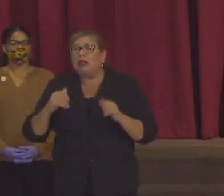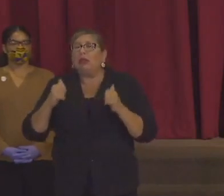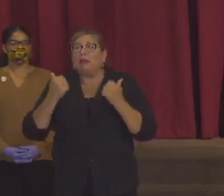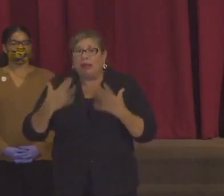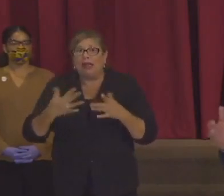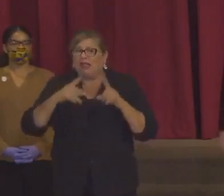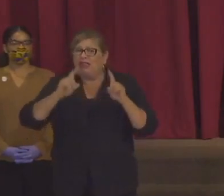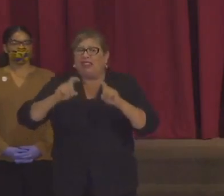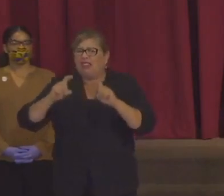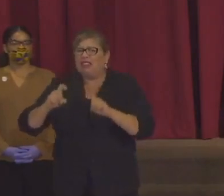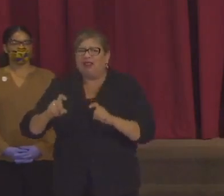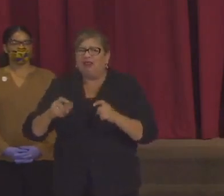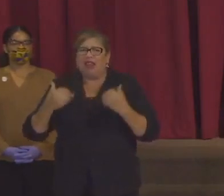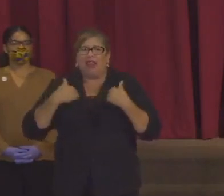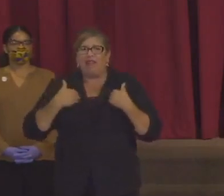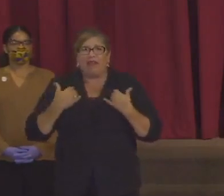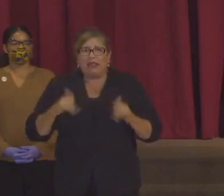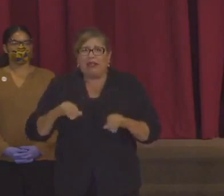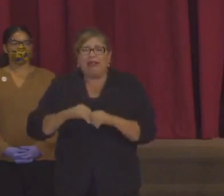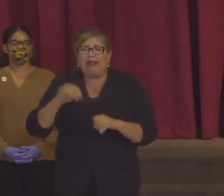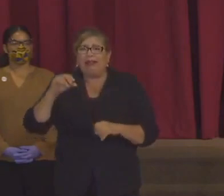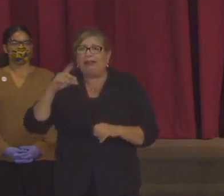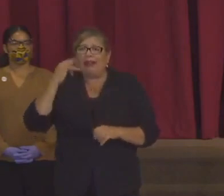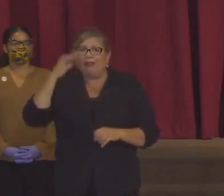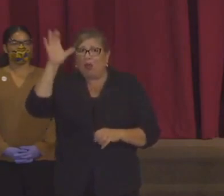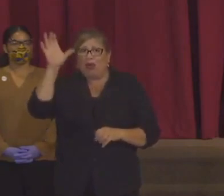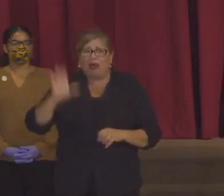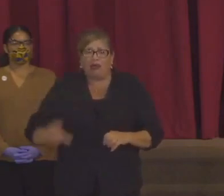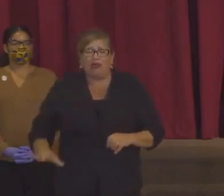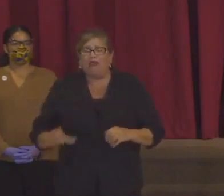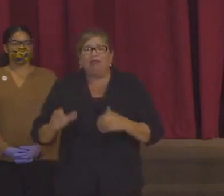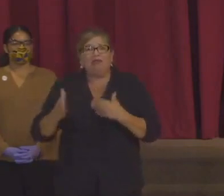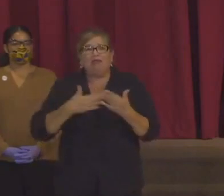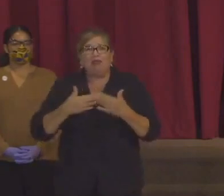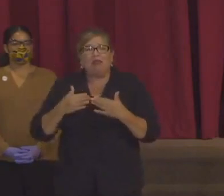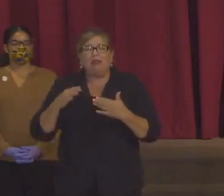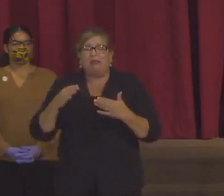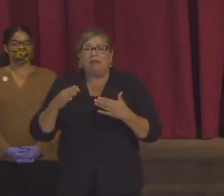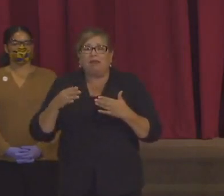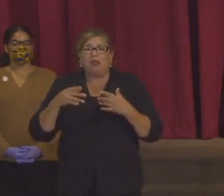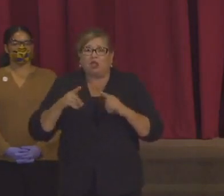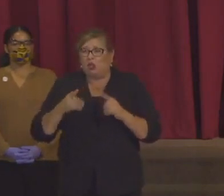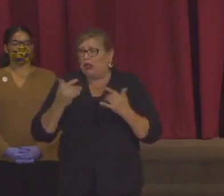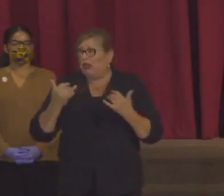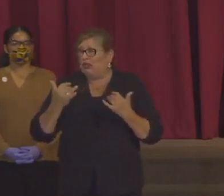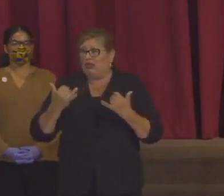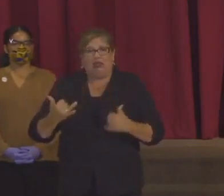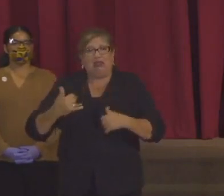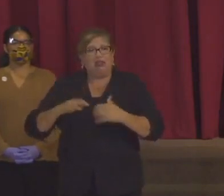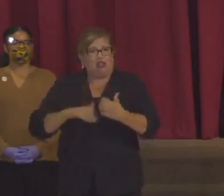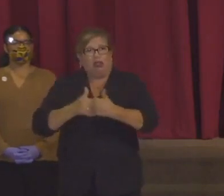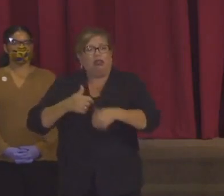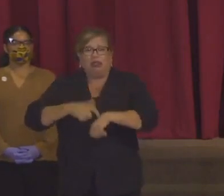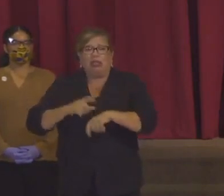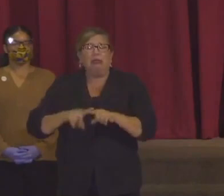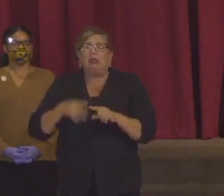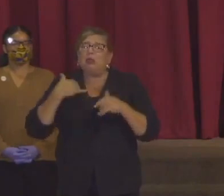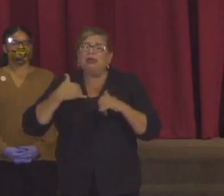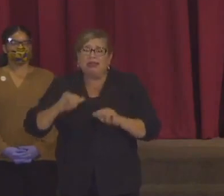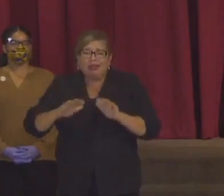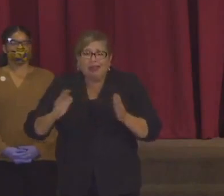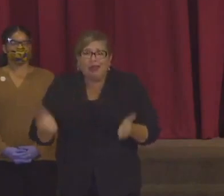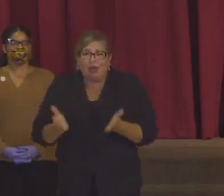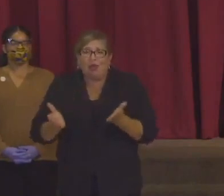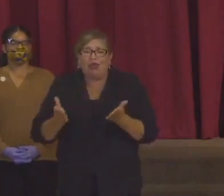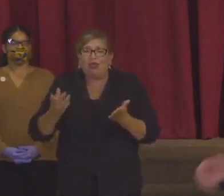so all throughout the state of California, even in the midst of this latest challenge. And so we encourage that from public